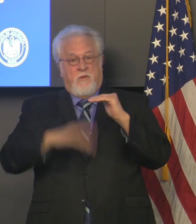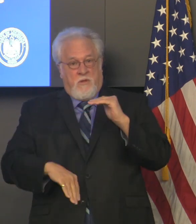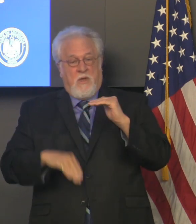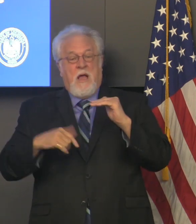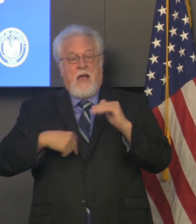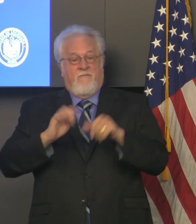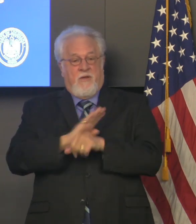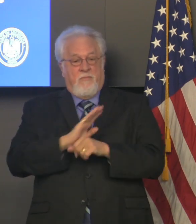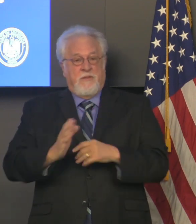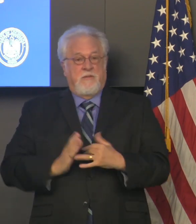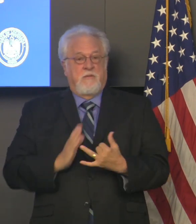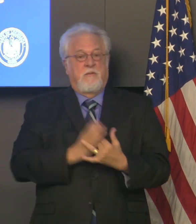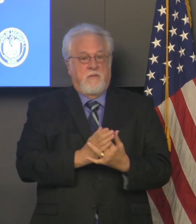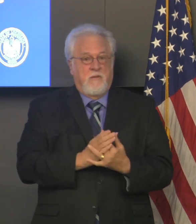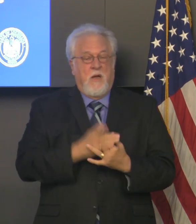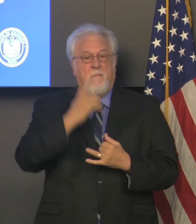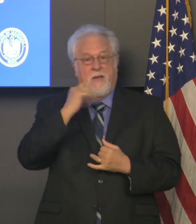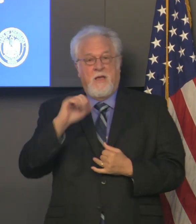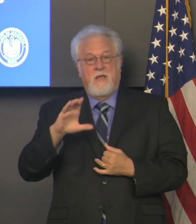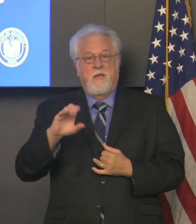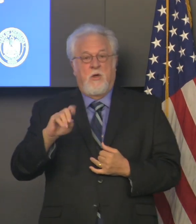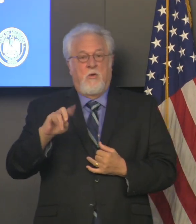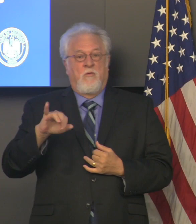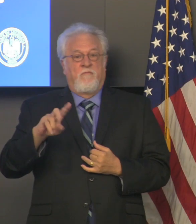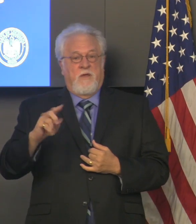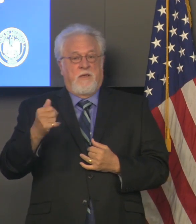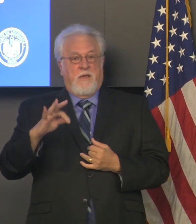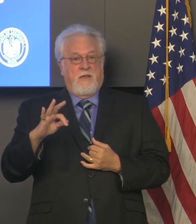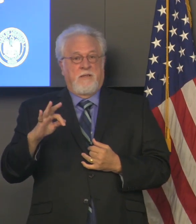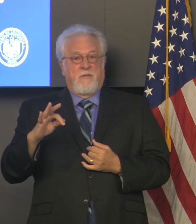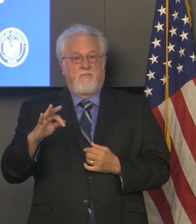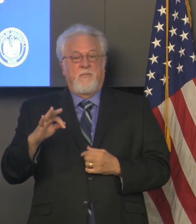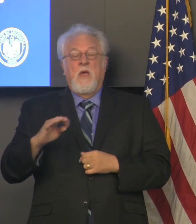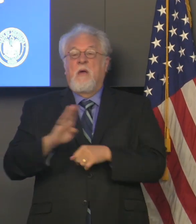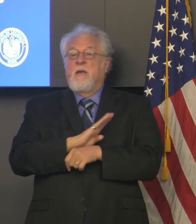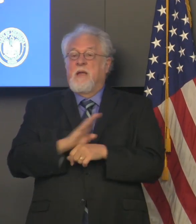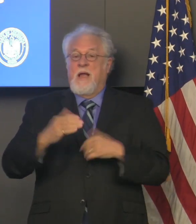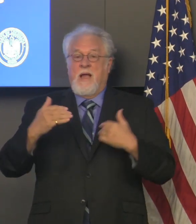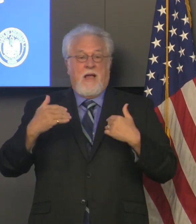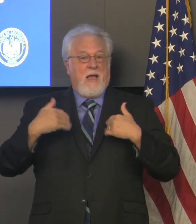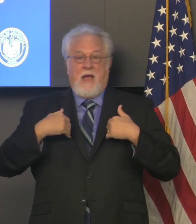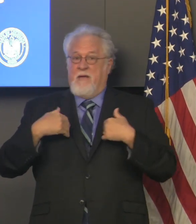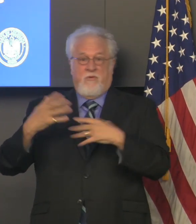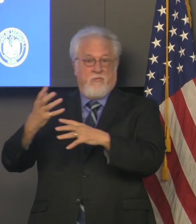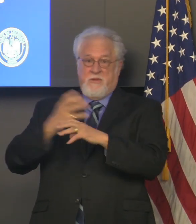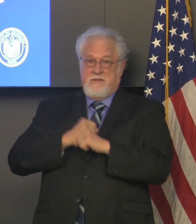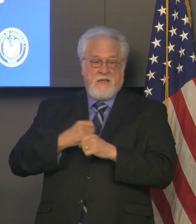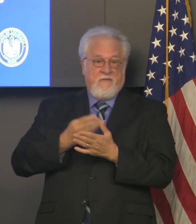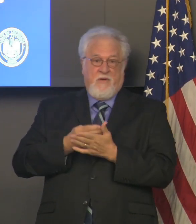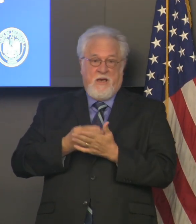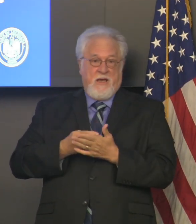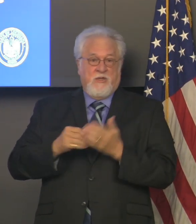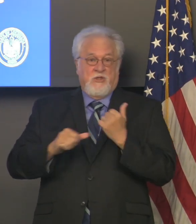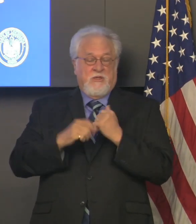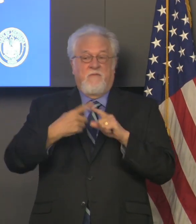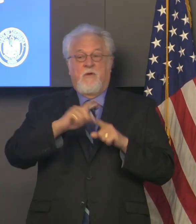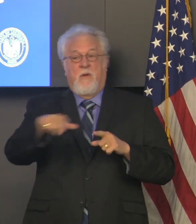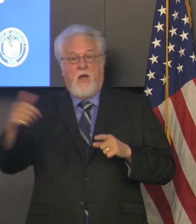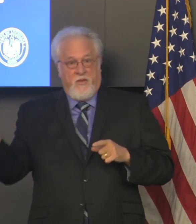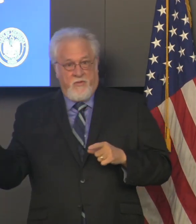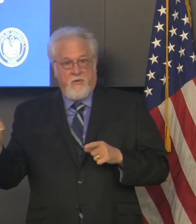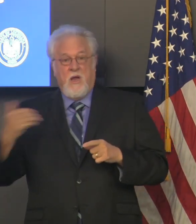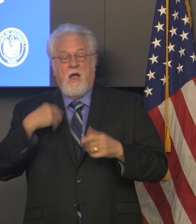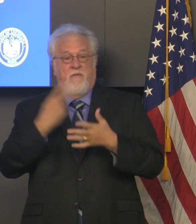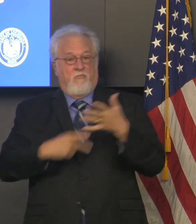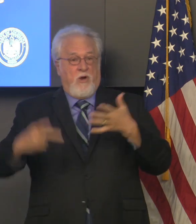a business interruption because of COVID-19. Businesses that haven't received financial assistance from other sources have